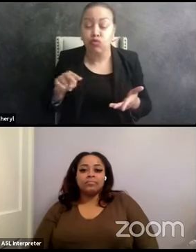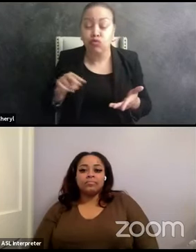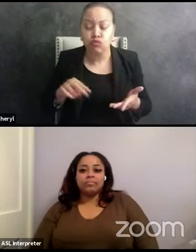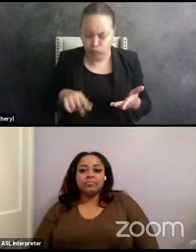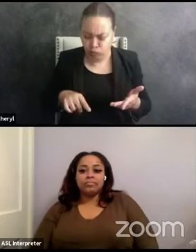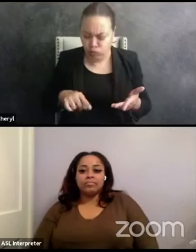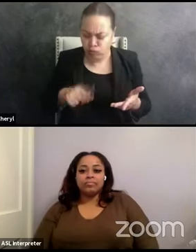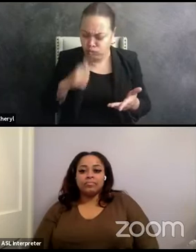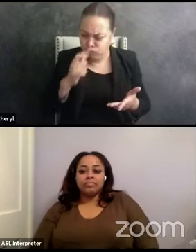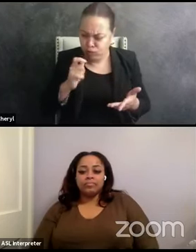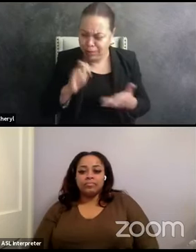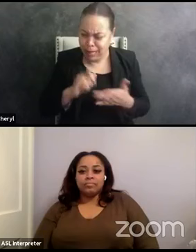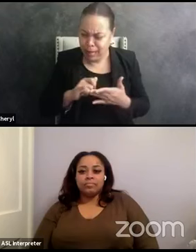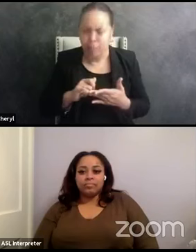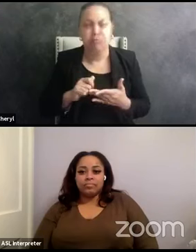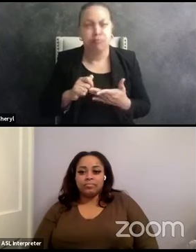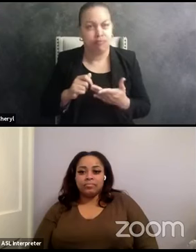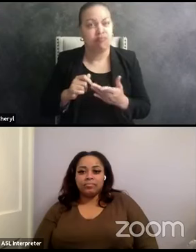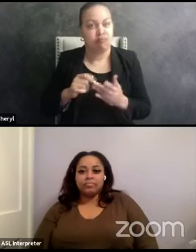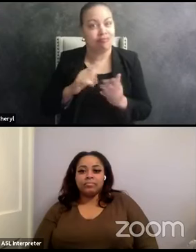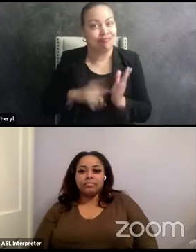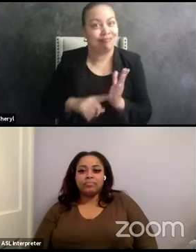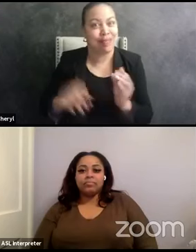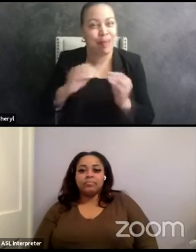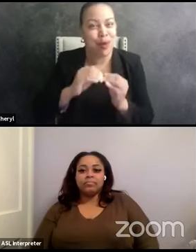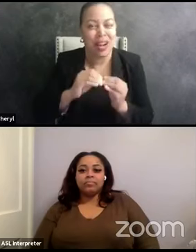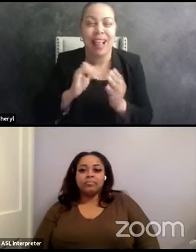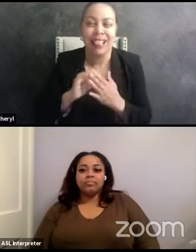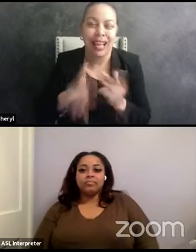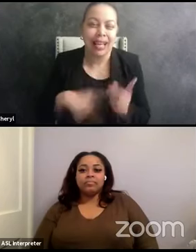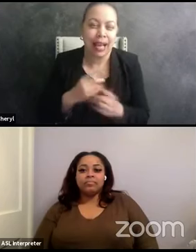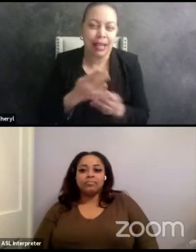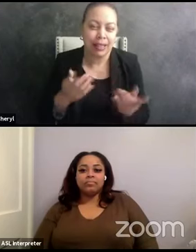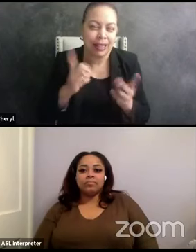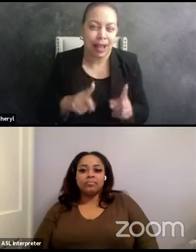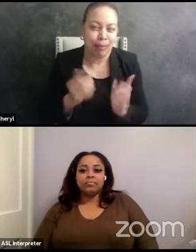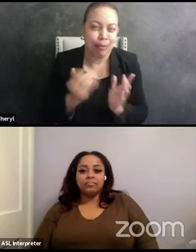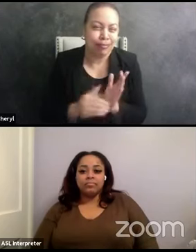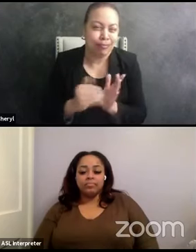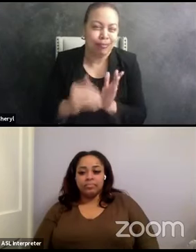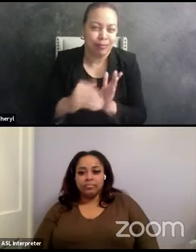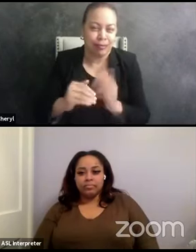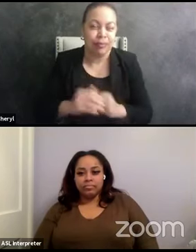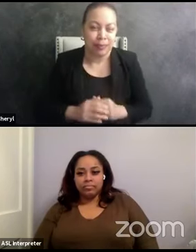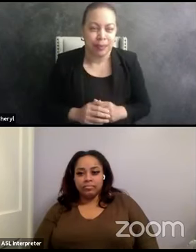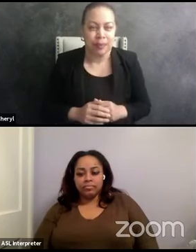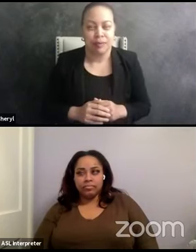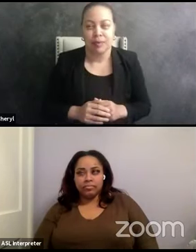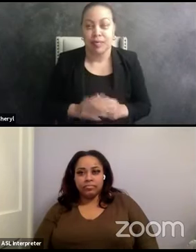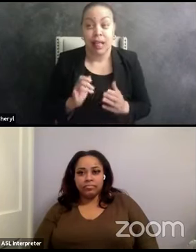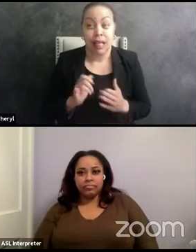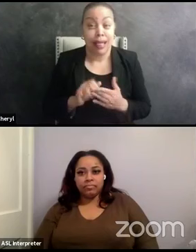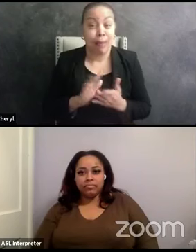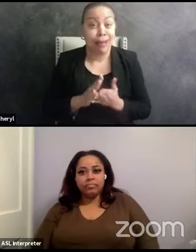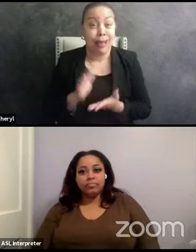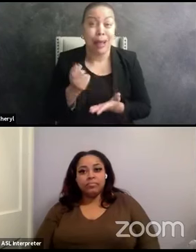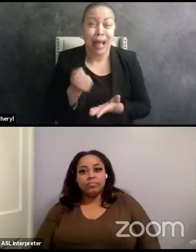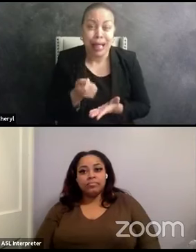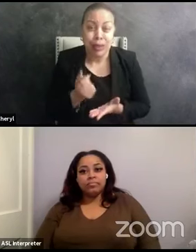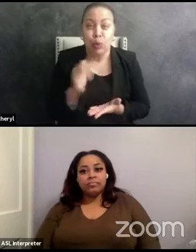like, and so stuff like that popped up all of the time, which made it, a little less traumatic of a